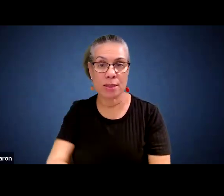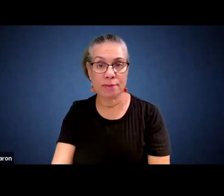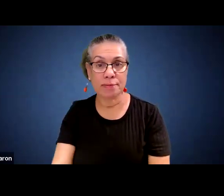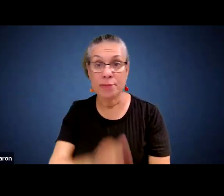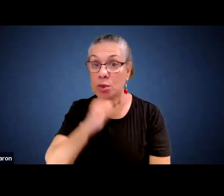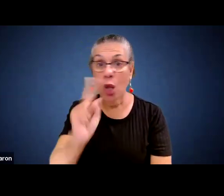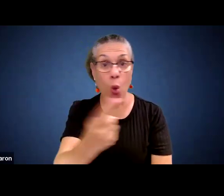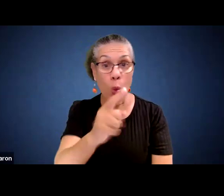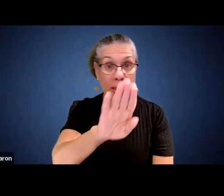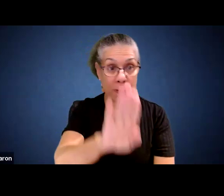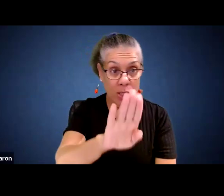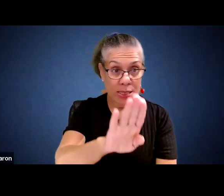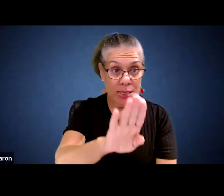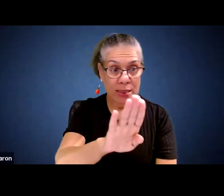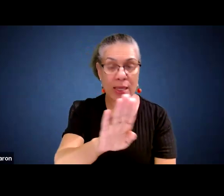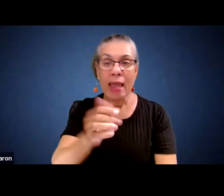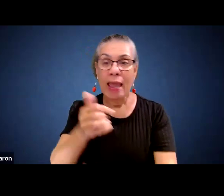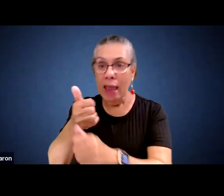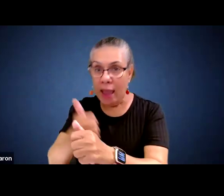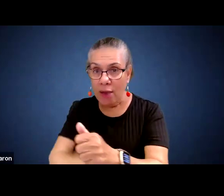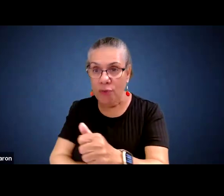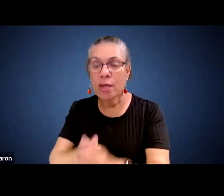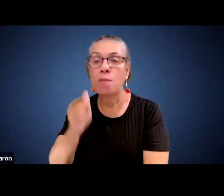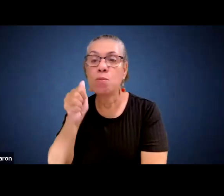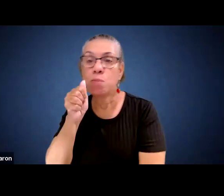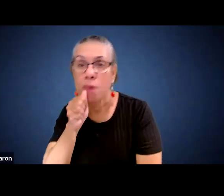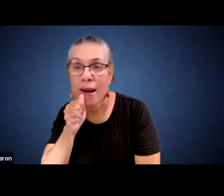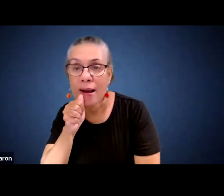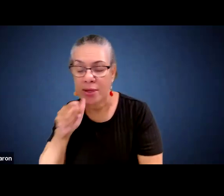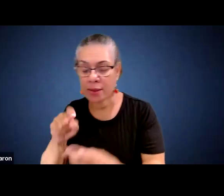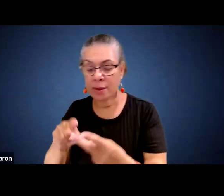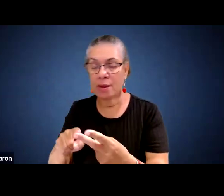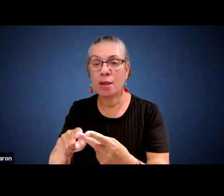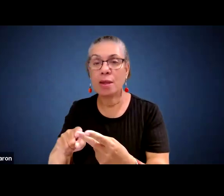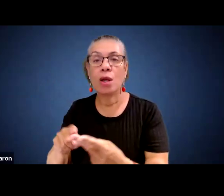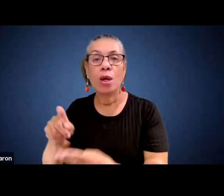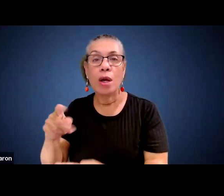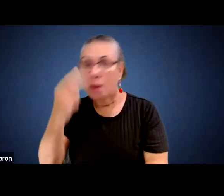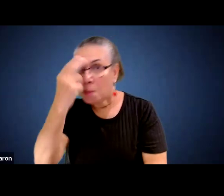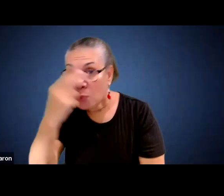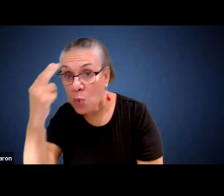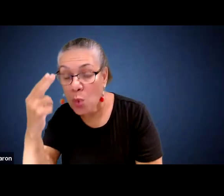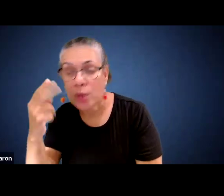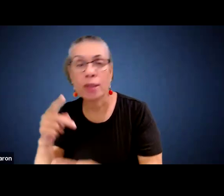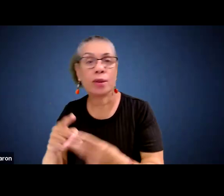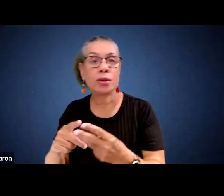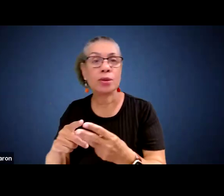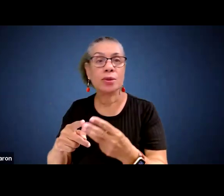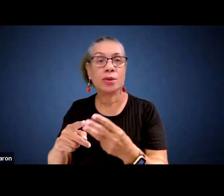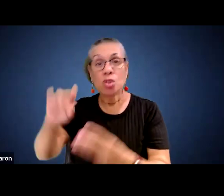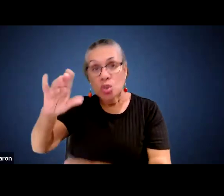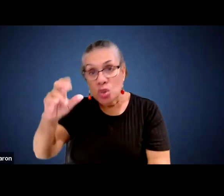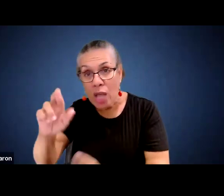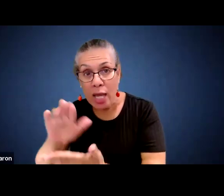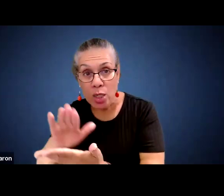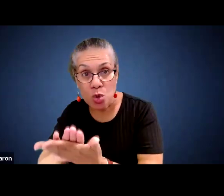Boston, but every private, parochial, and charter. And so we actively recruit. We